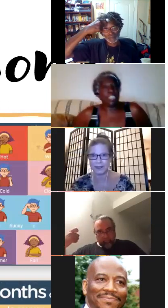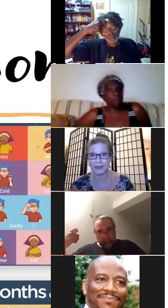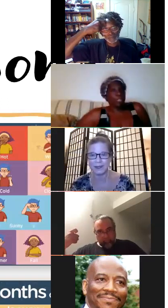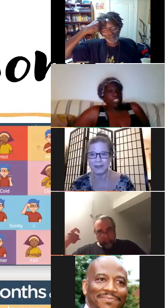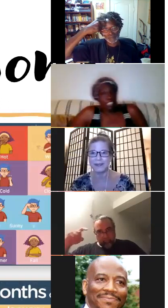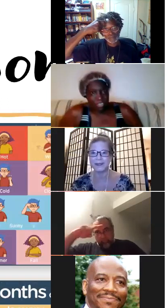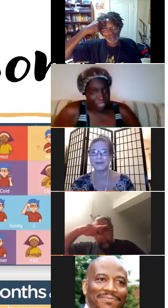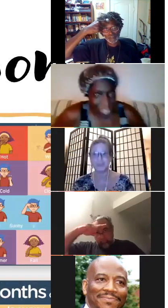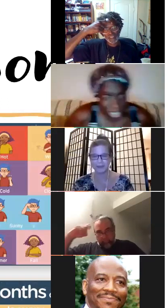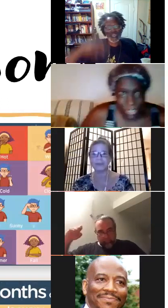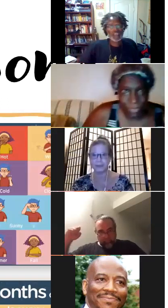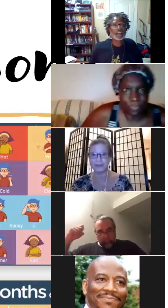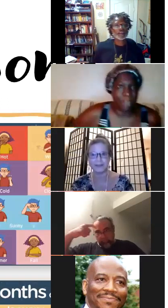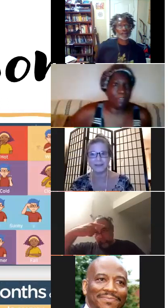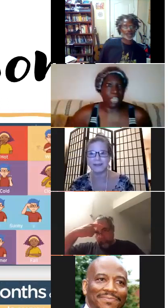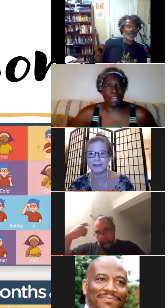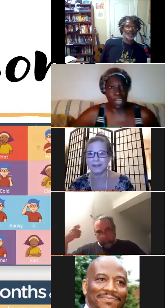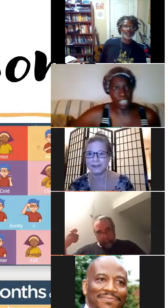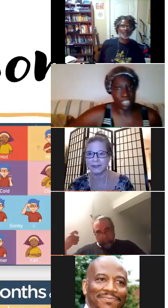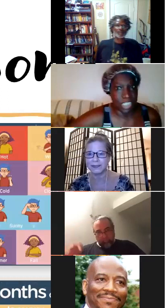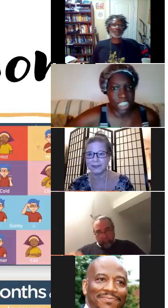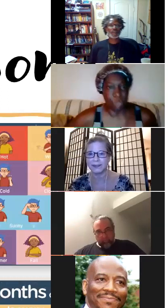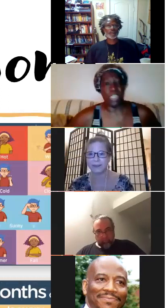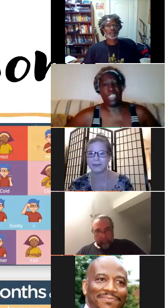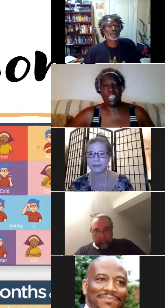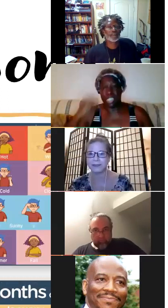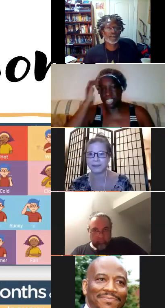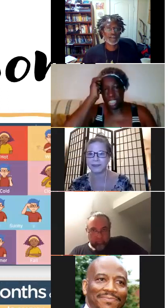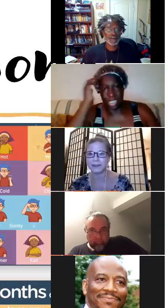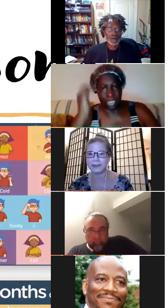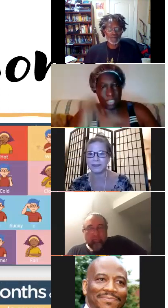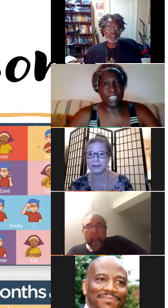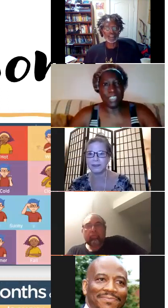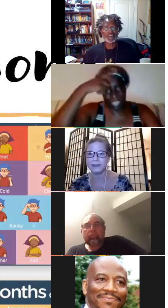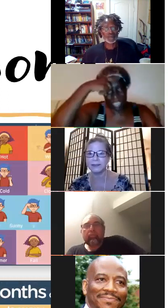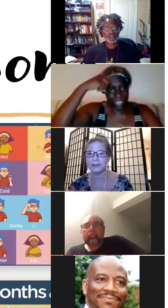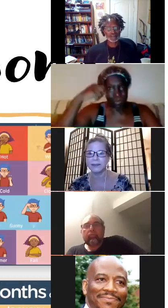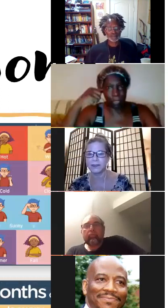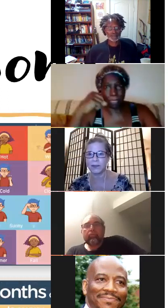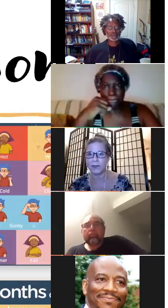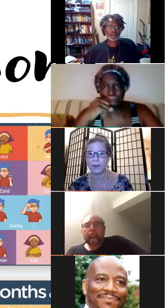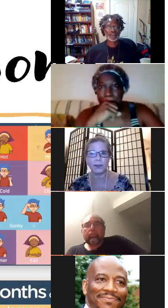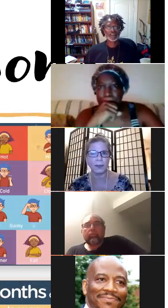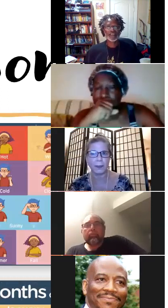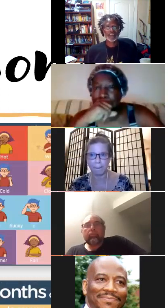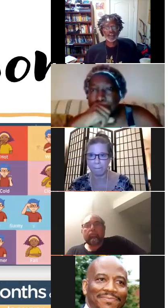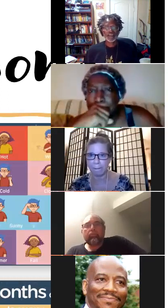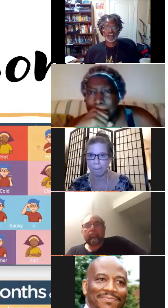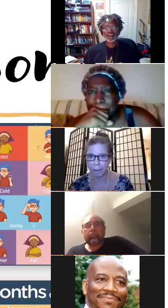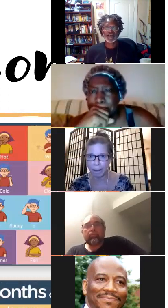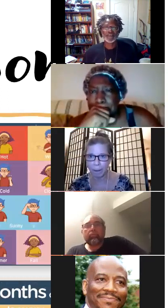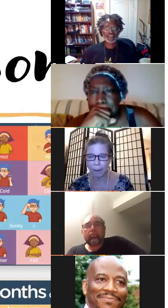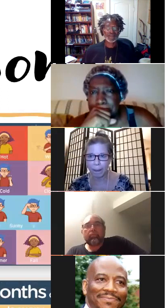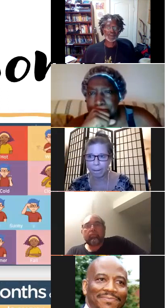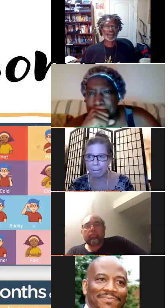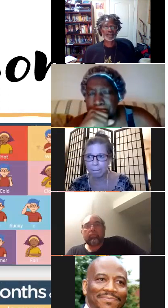That's the difference. So it's very, very hard to distinguish. What am I saying, Shameka? See,